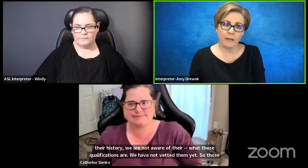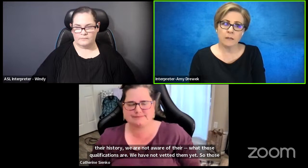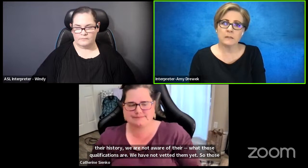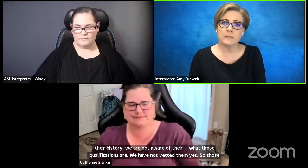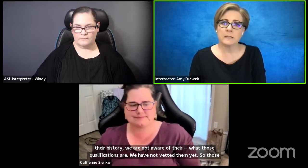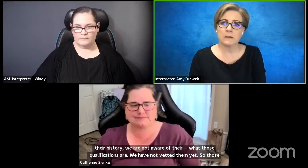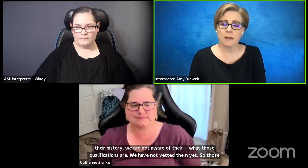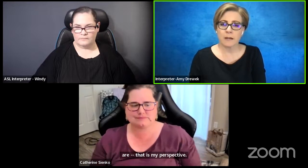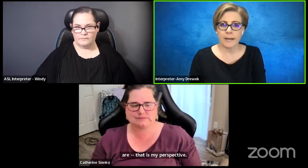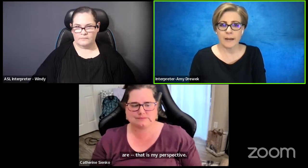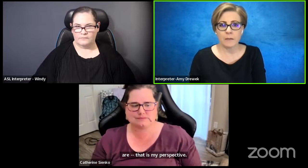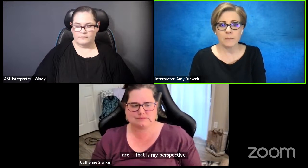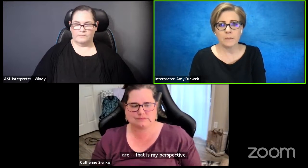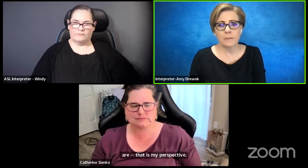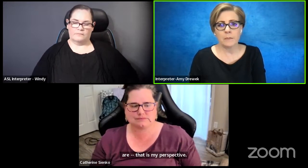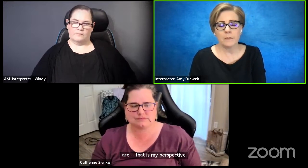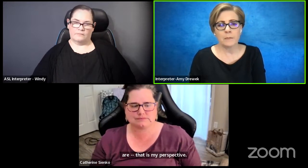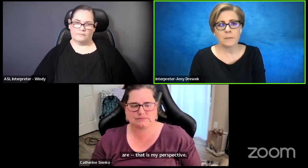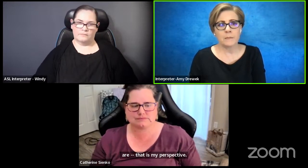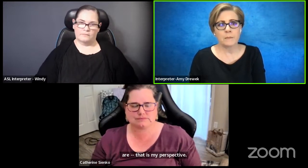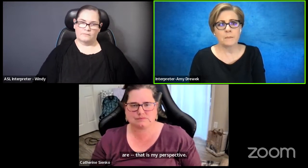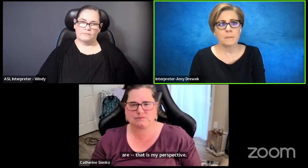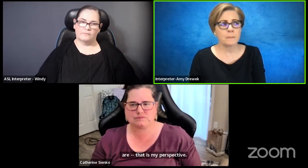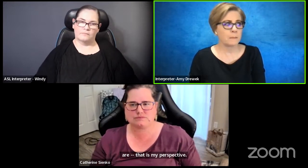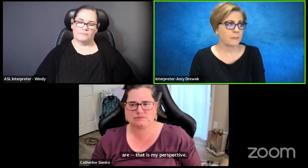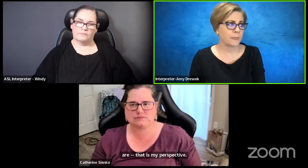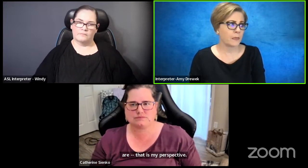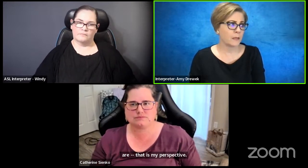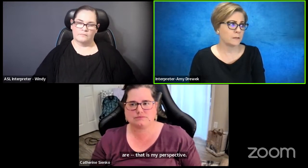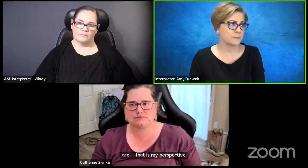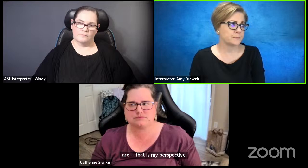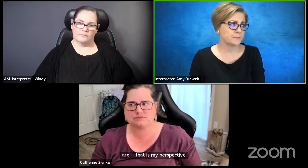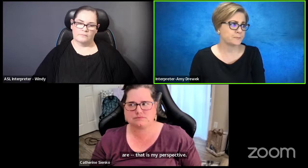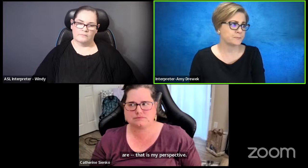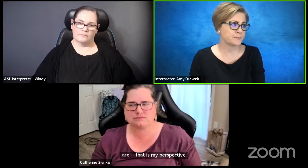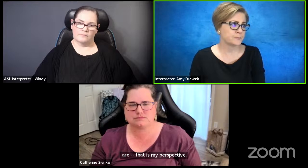from ADOA, Stella Cunningham.